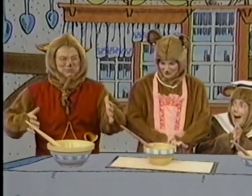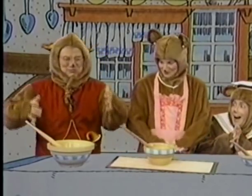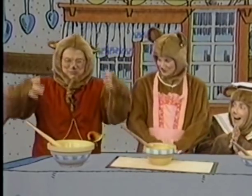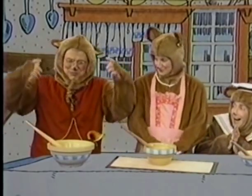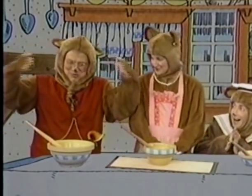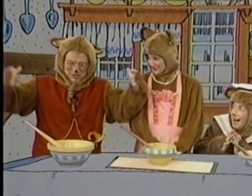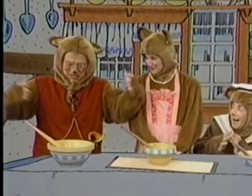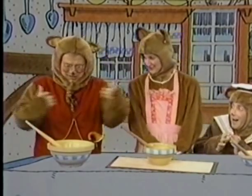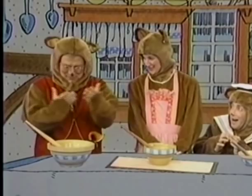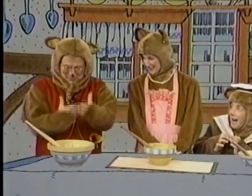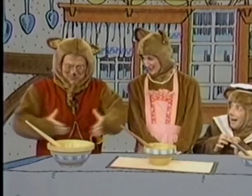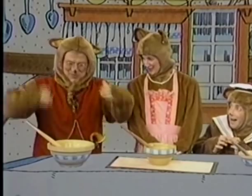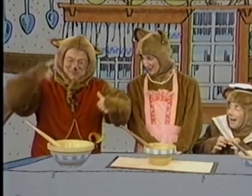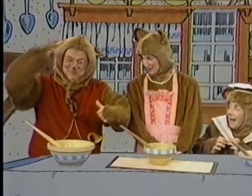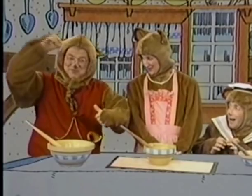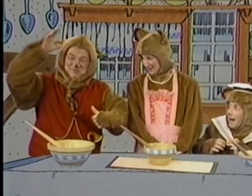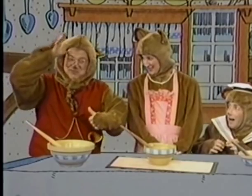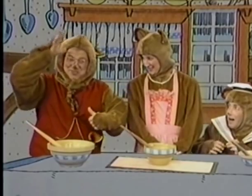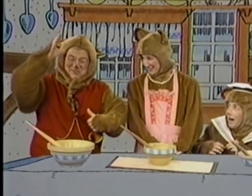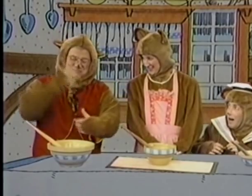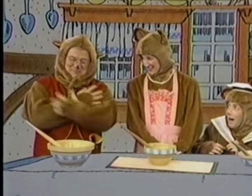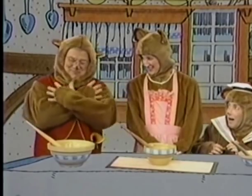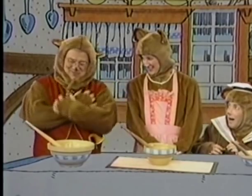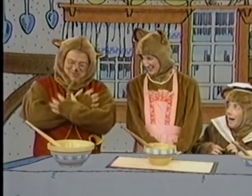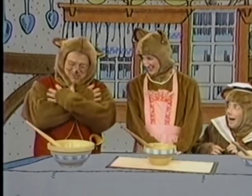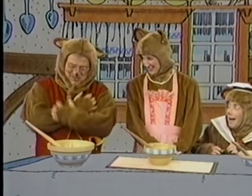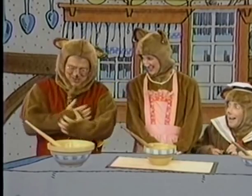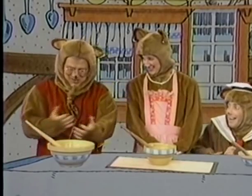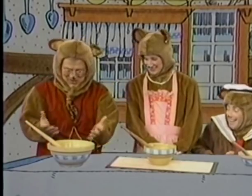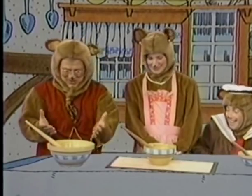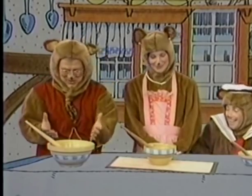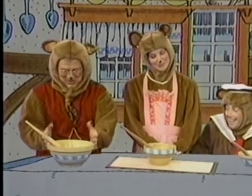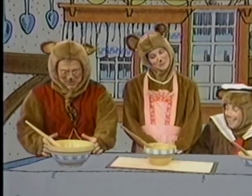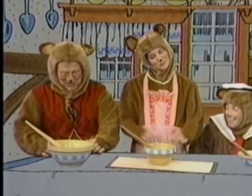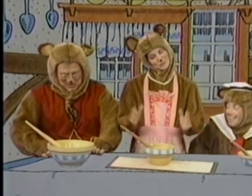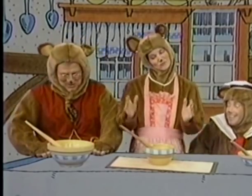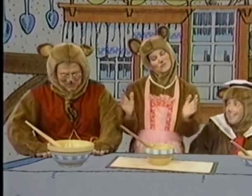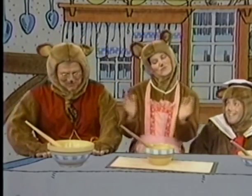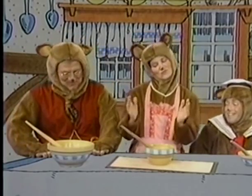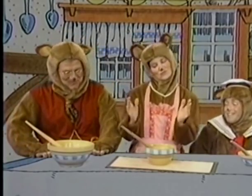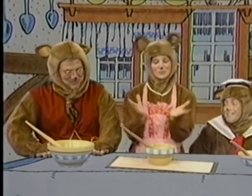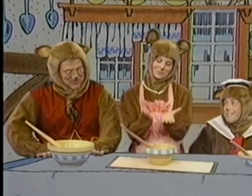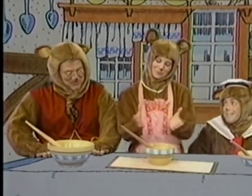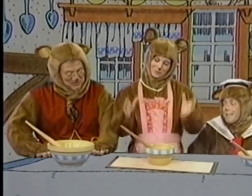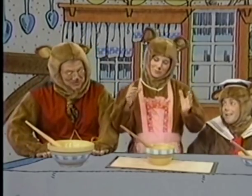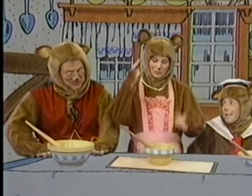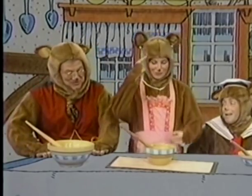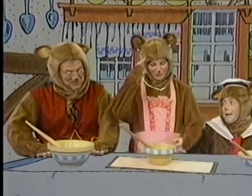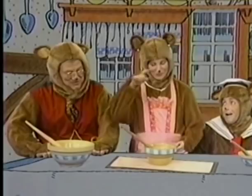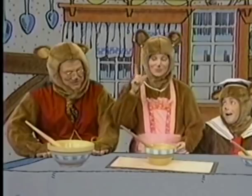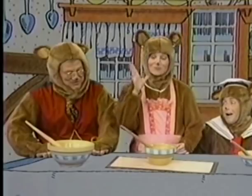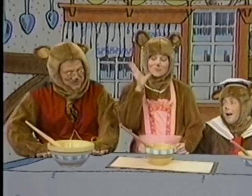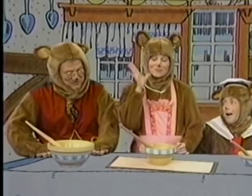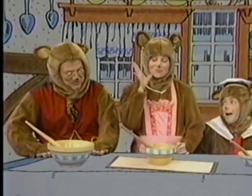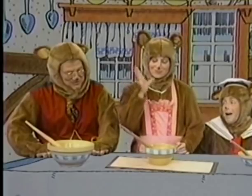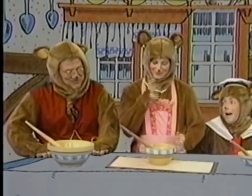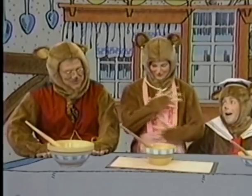She made a great big bowl for papa bear, a middle-sized bowl for mama